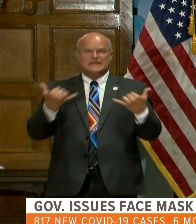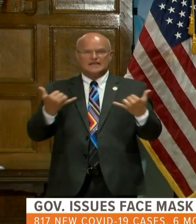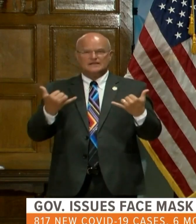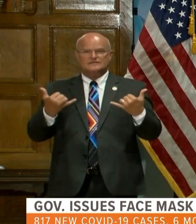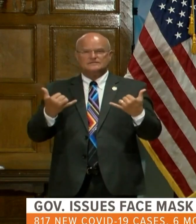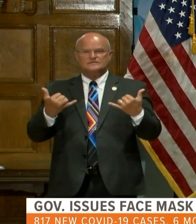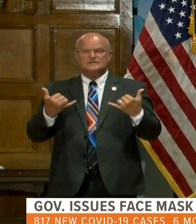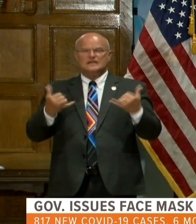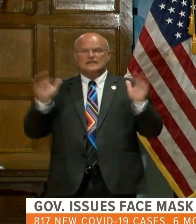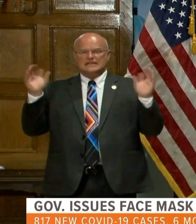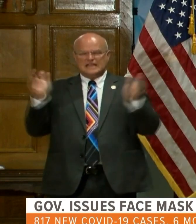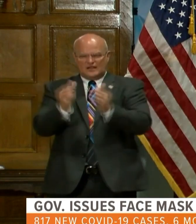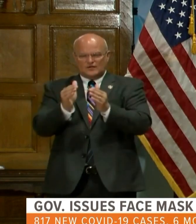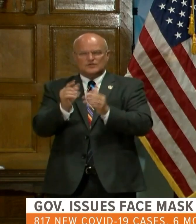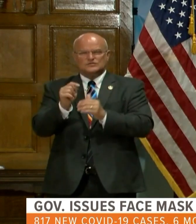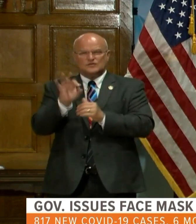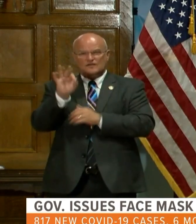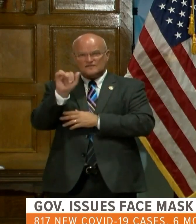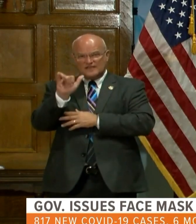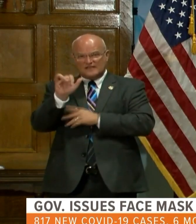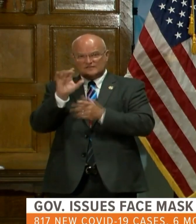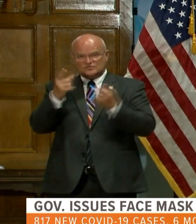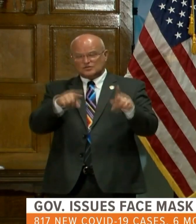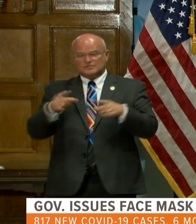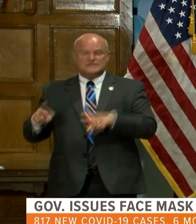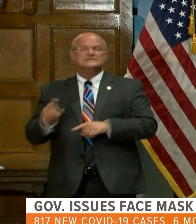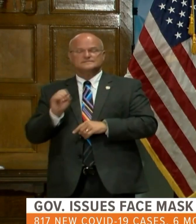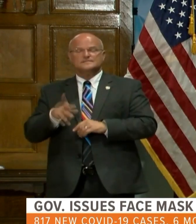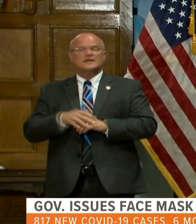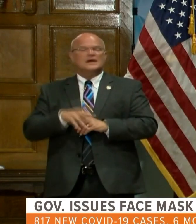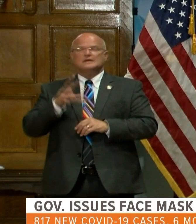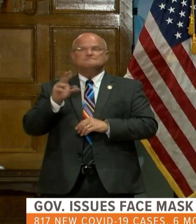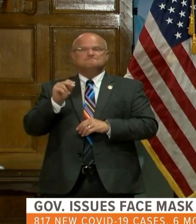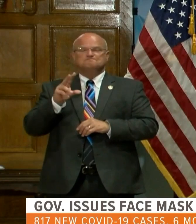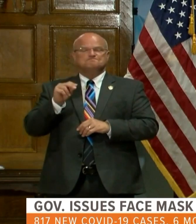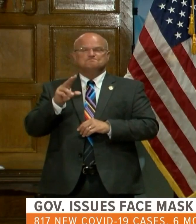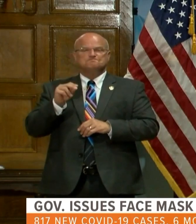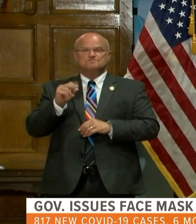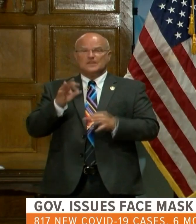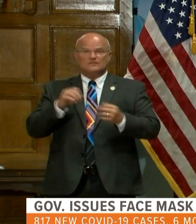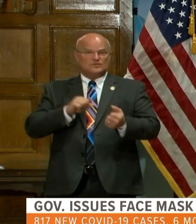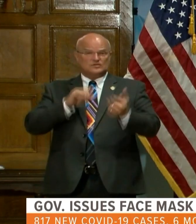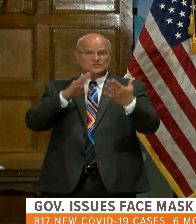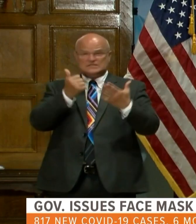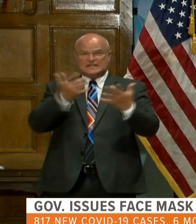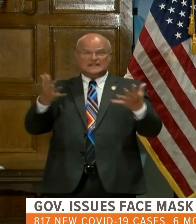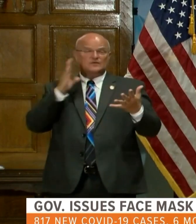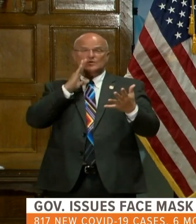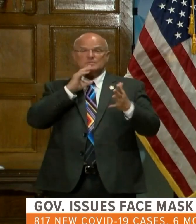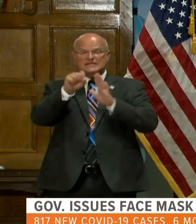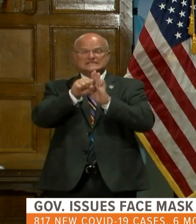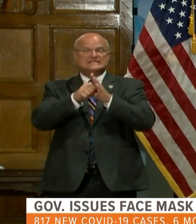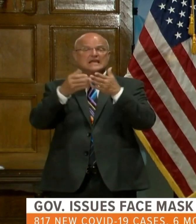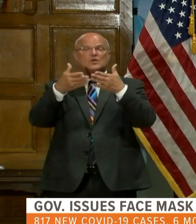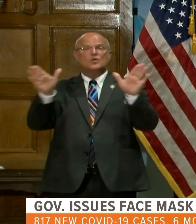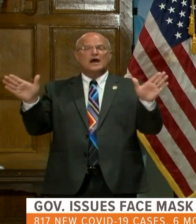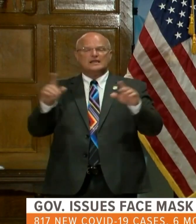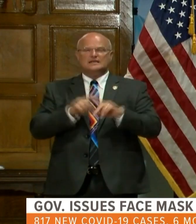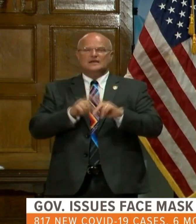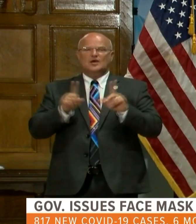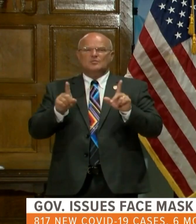You're narrowing it to a Fayetteville circumstance. No, if we addressed anything, it would be statewide.